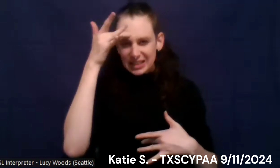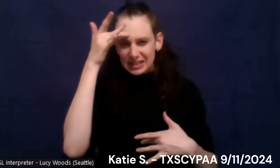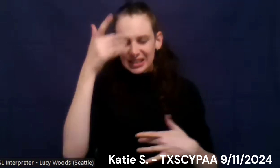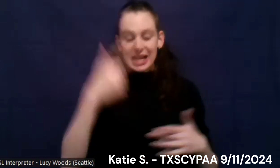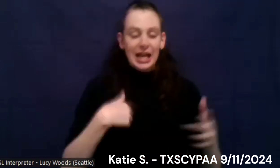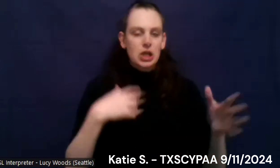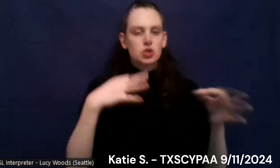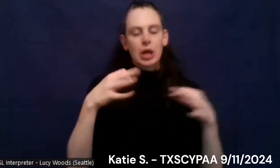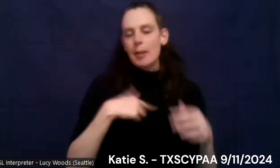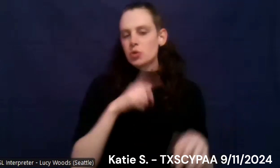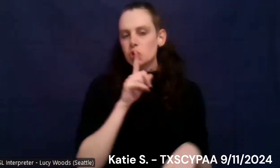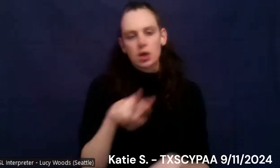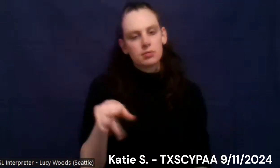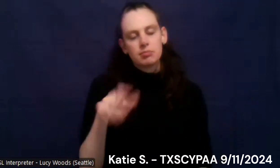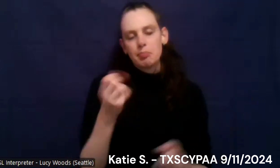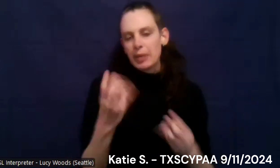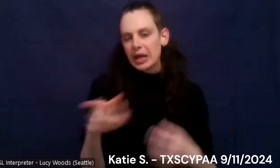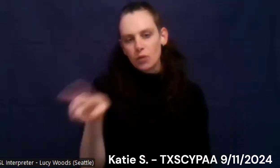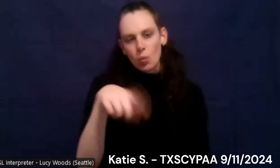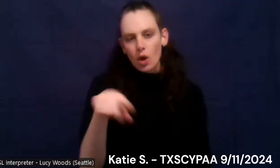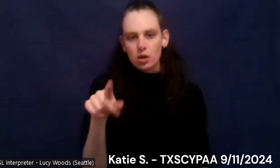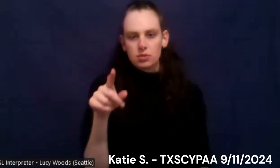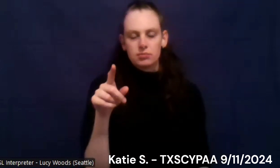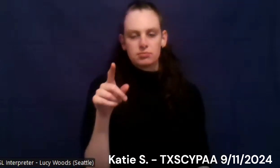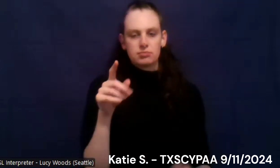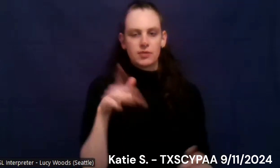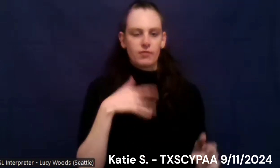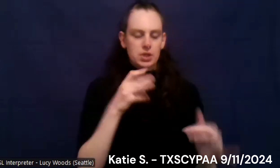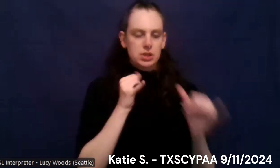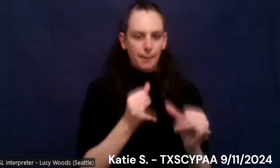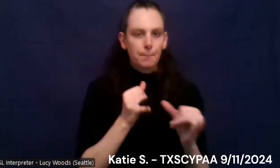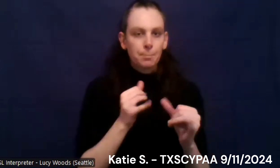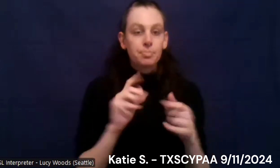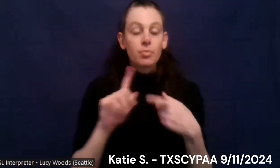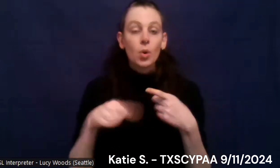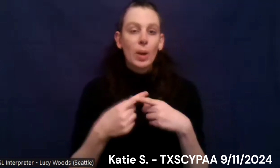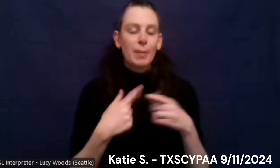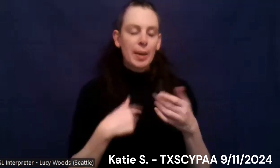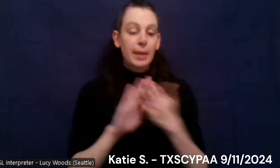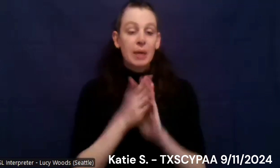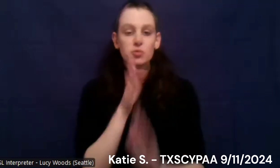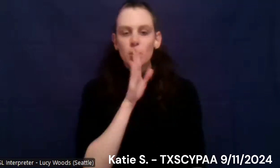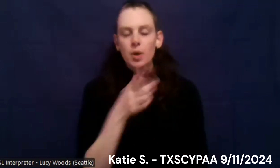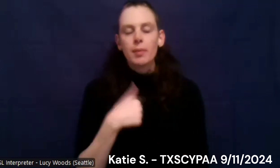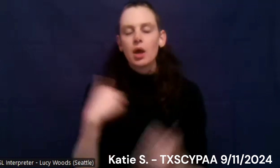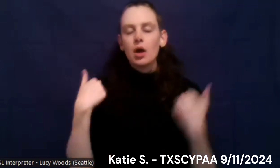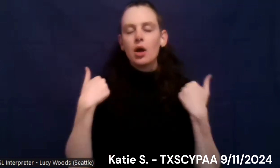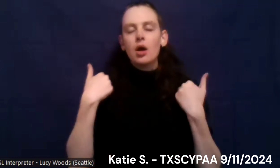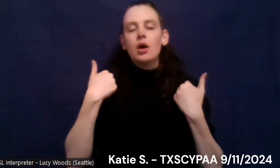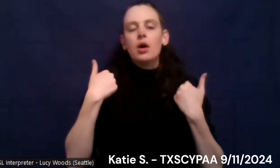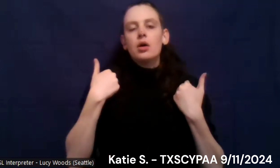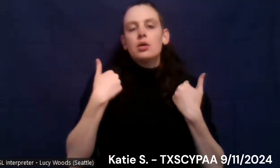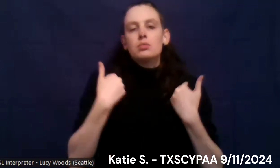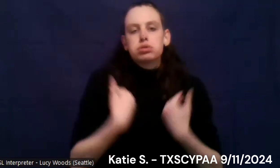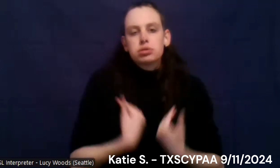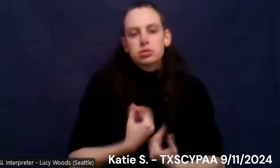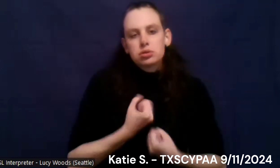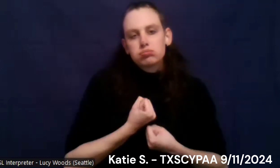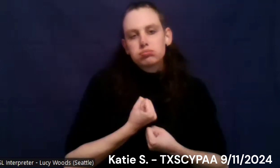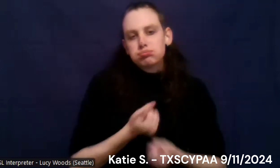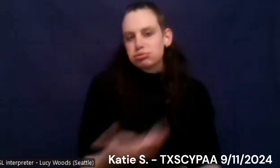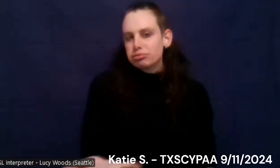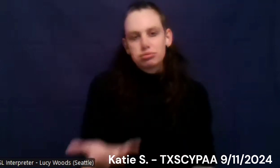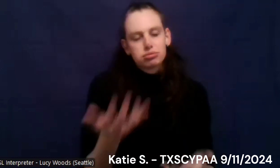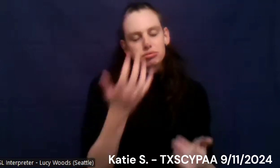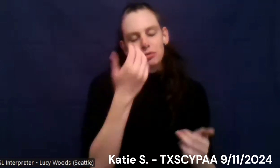you will identify this, when I got sober, I was just exhausted. Like I was exhausted in every single way that you could